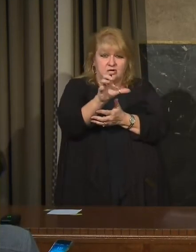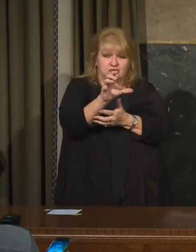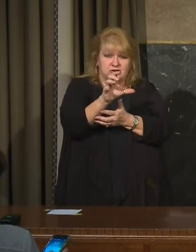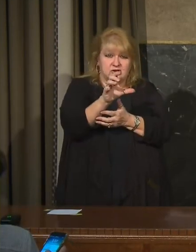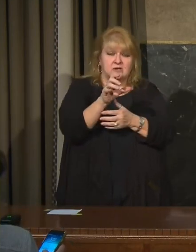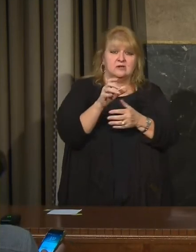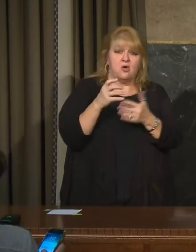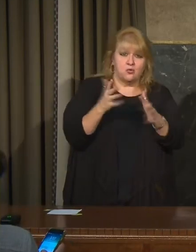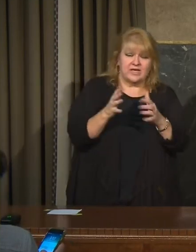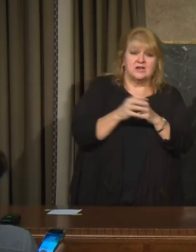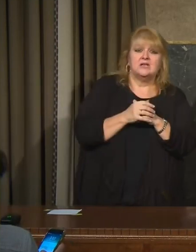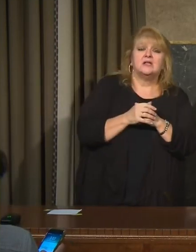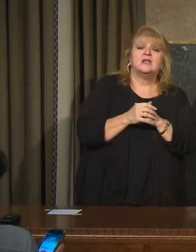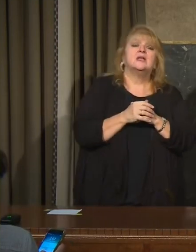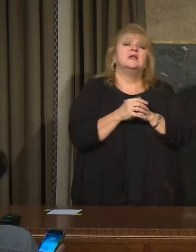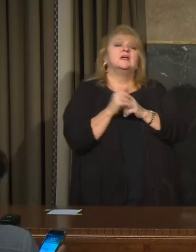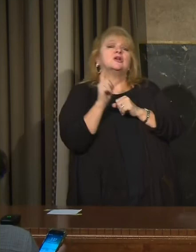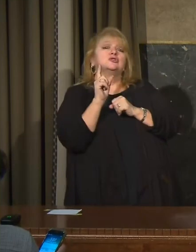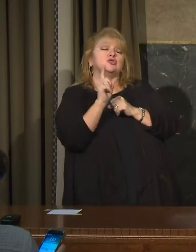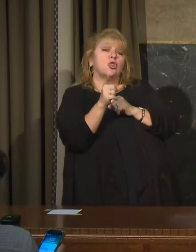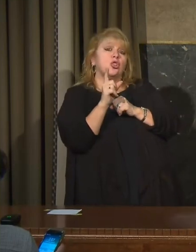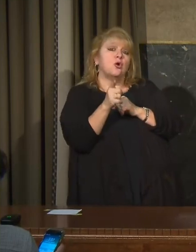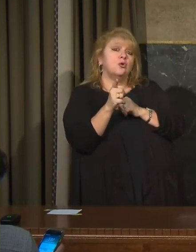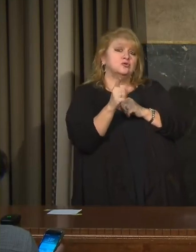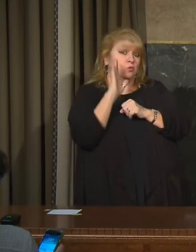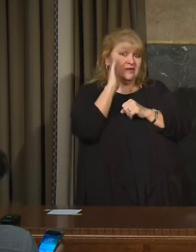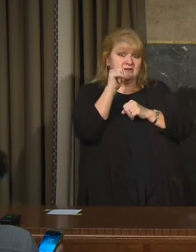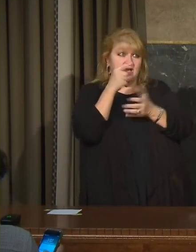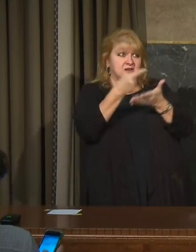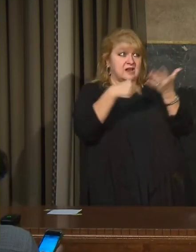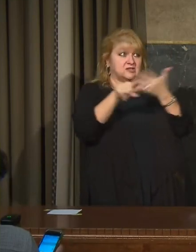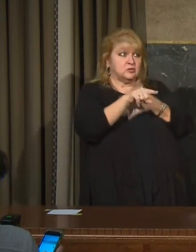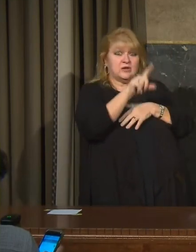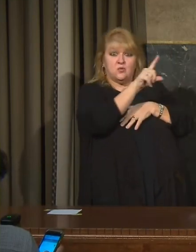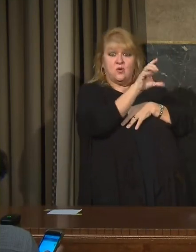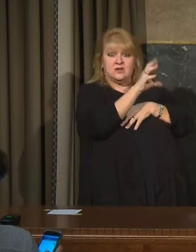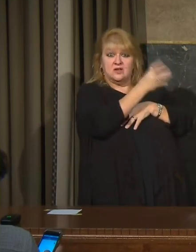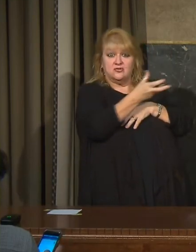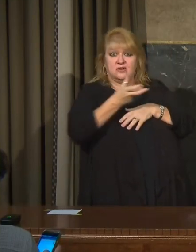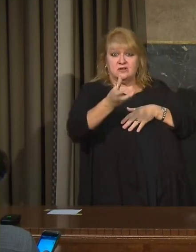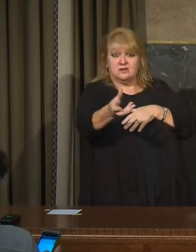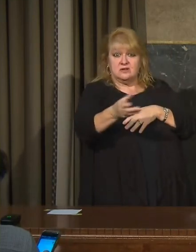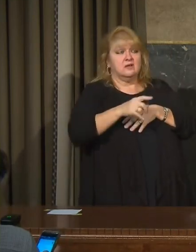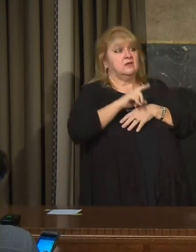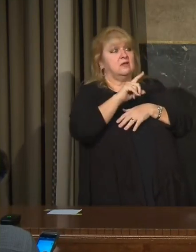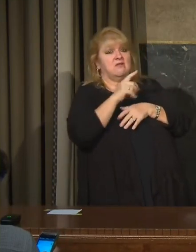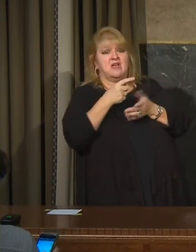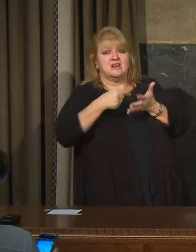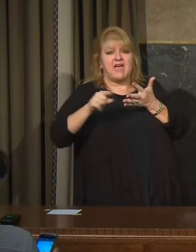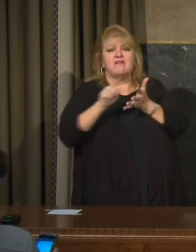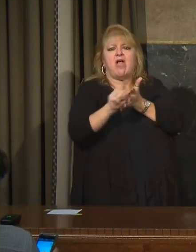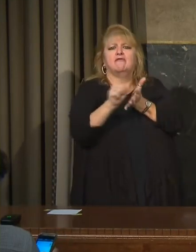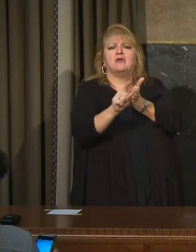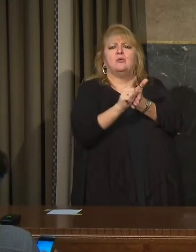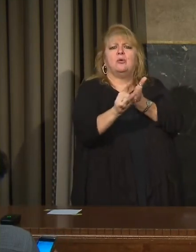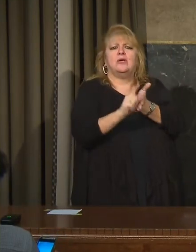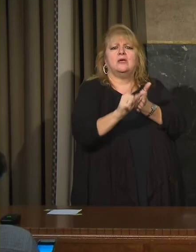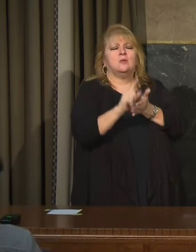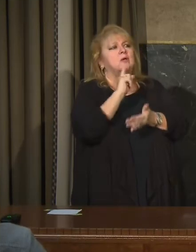of those pharmacies have been making appointments like for next week and the following week under the assumption they would continue to get a